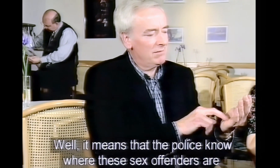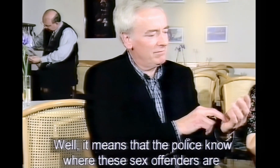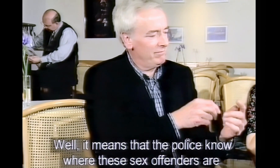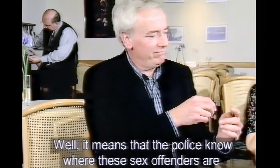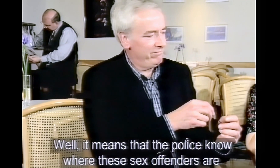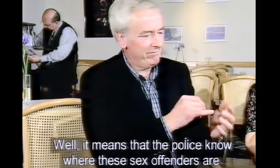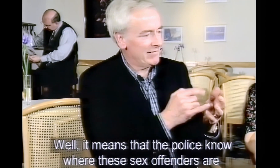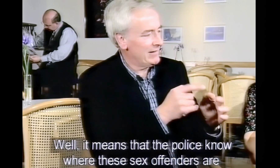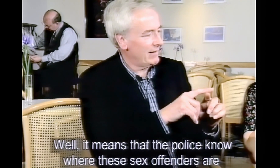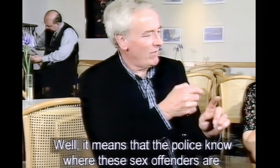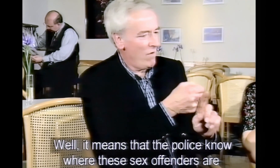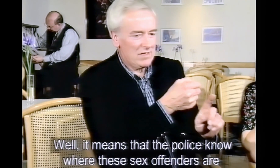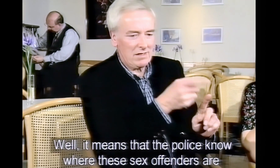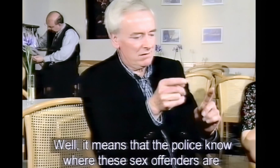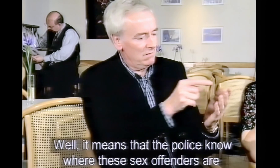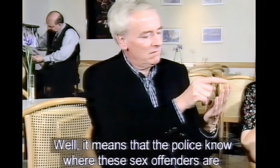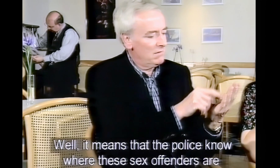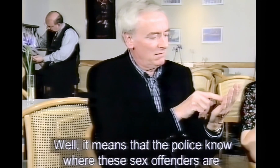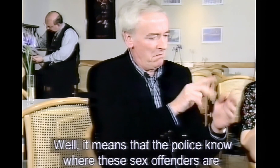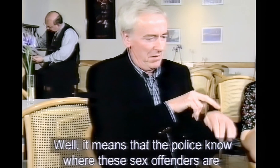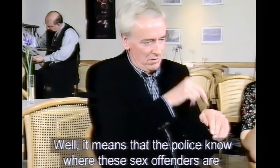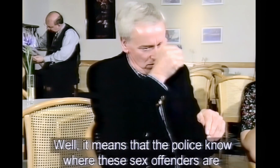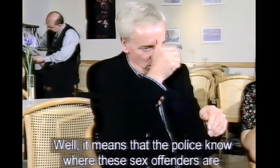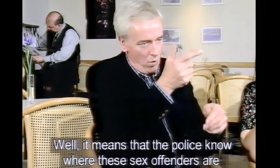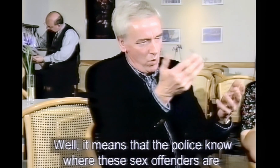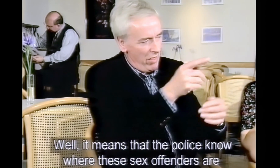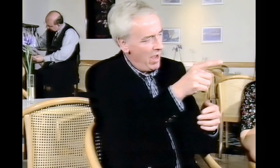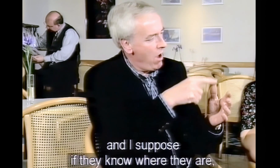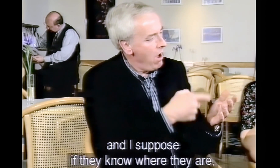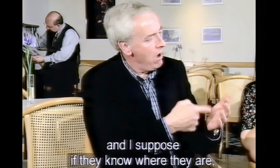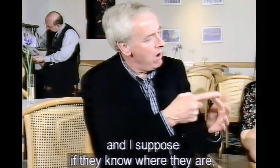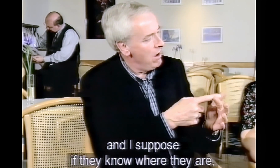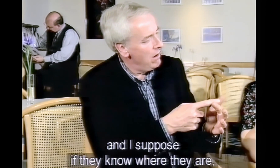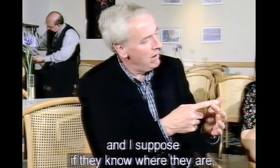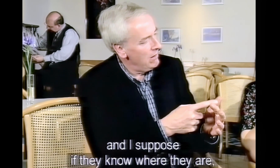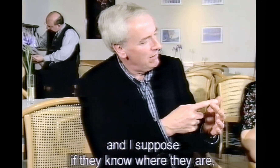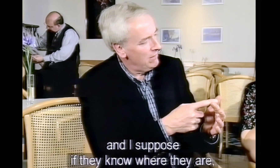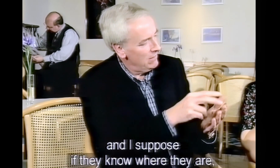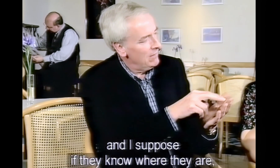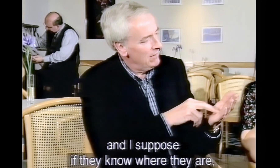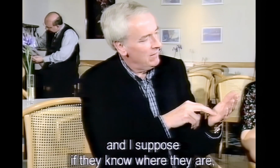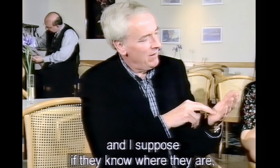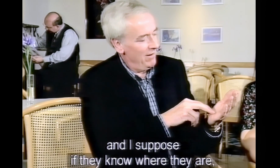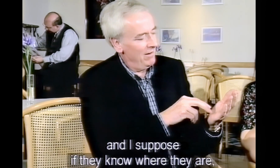police know where these sex offenders are. And I suppose that if they know where they